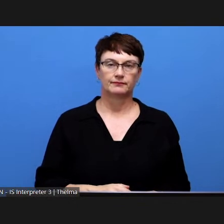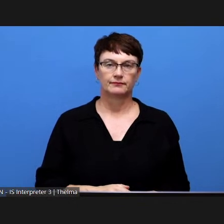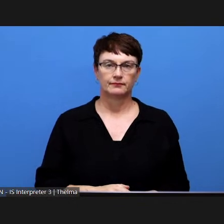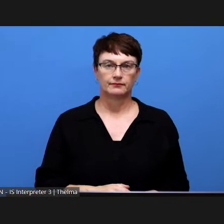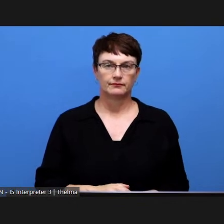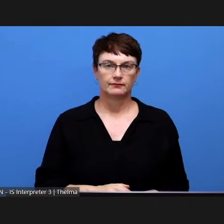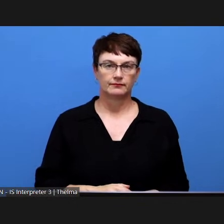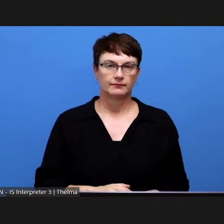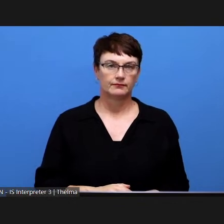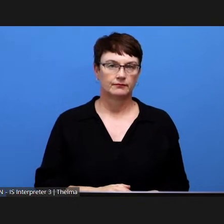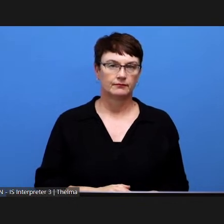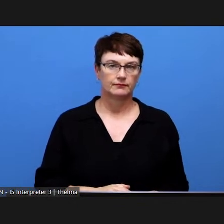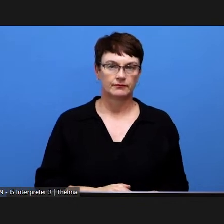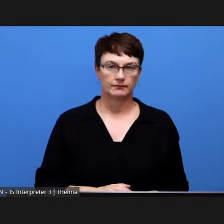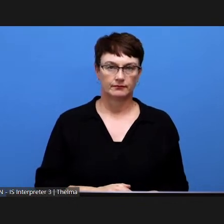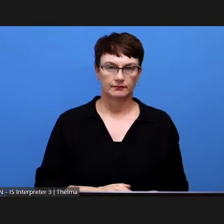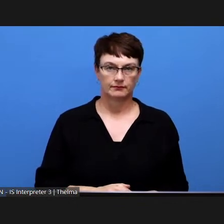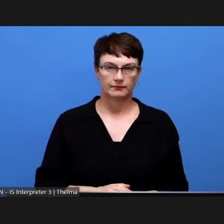would like...